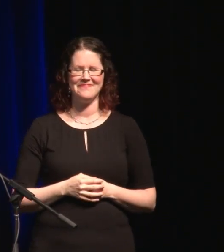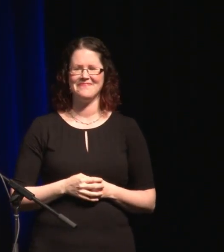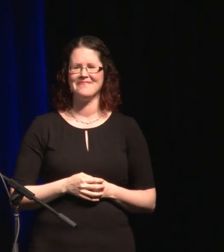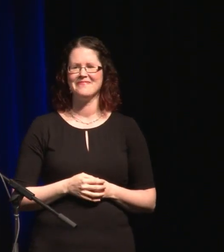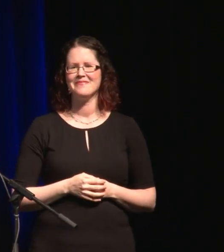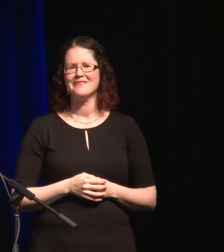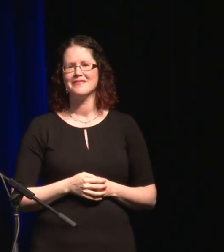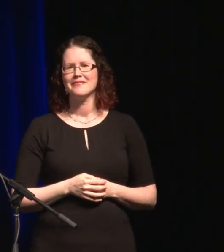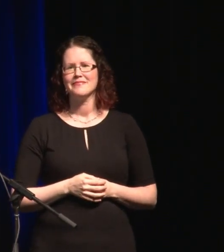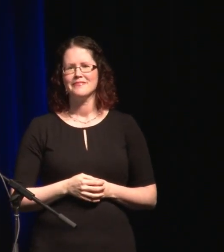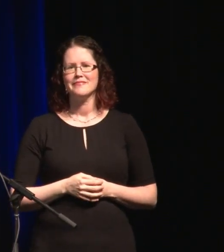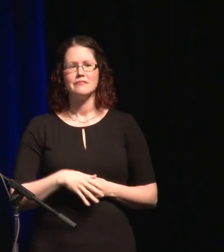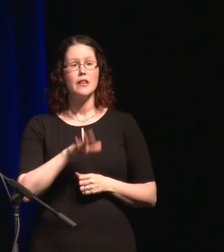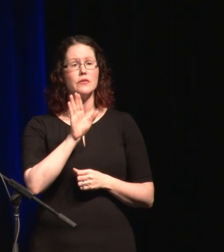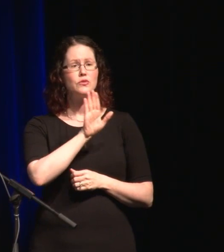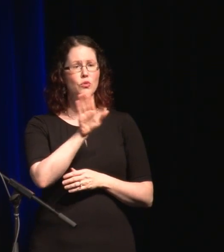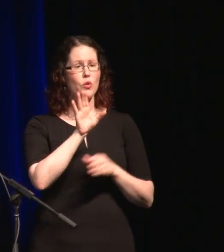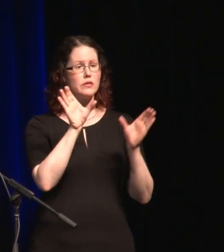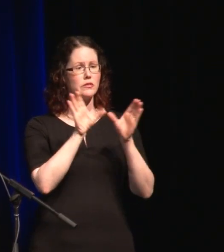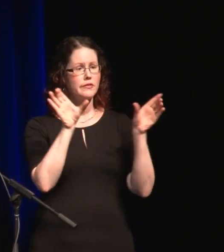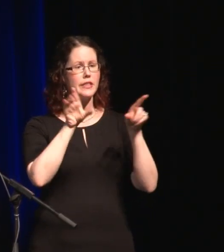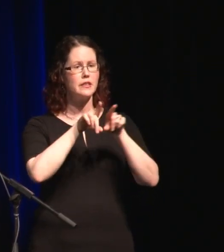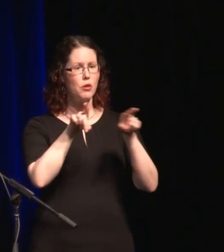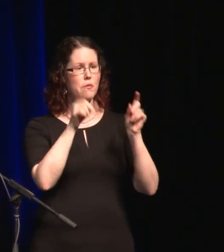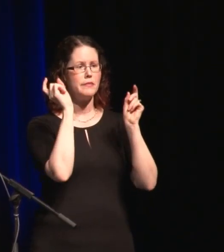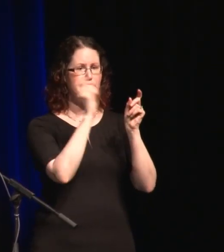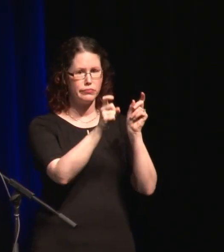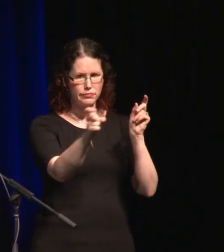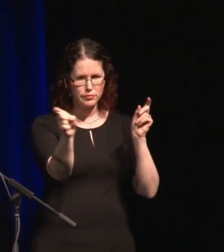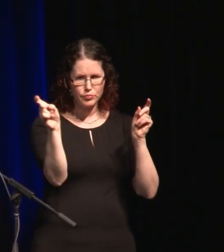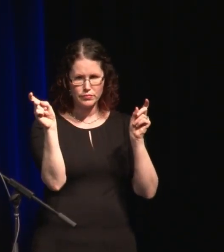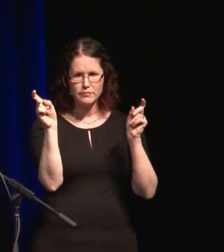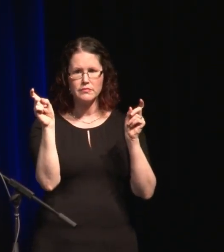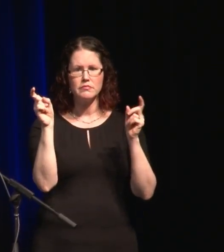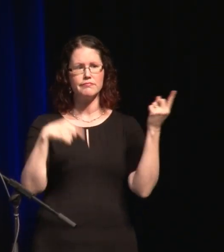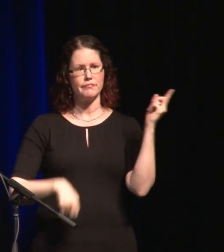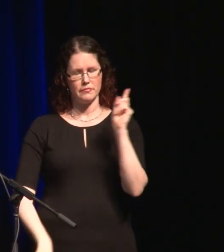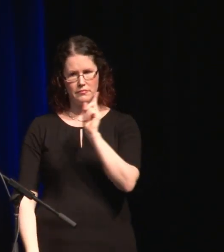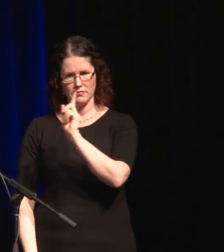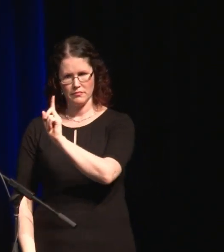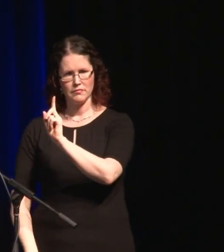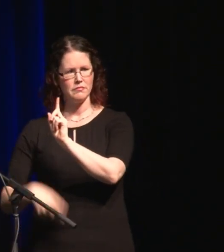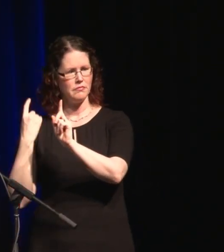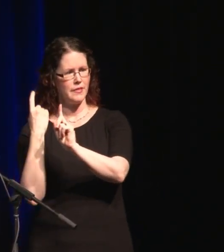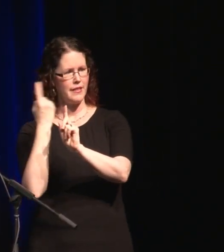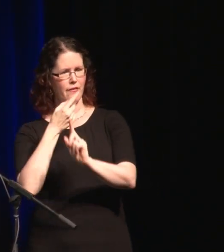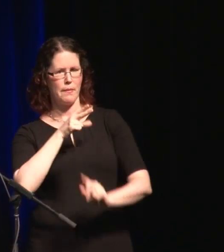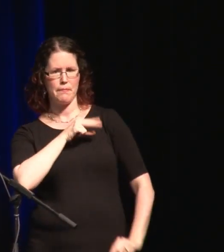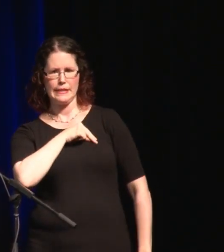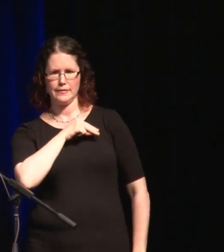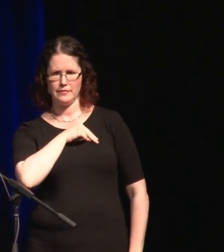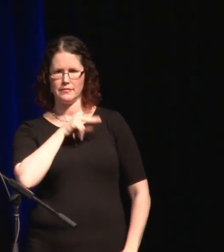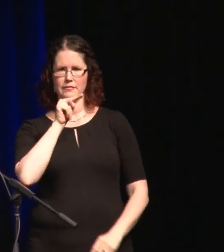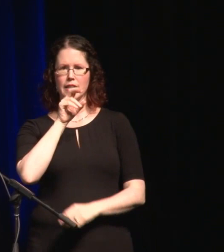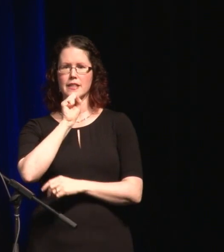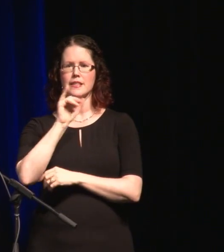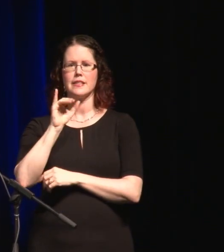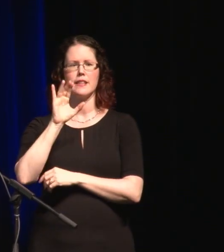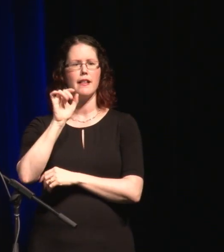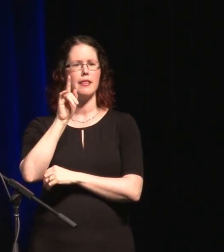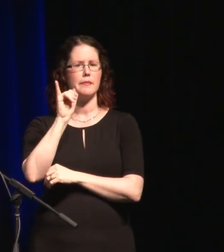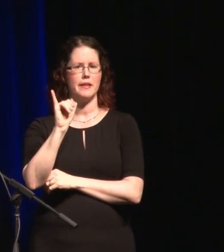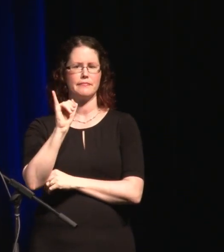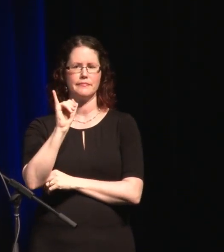After receiving your credential on stage today, you were presented with your official NSCC alumni pin. I would